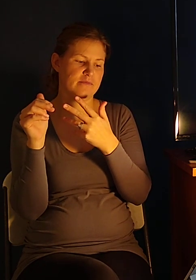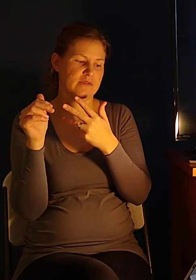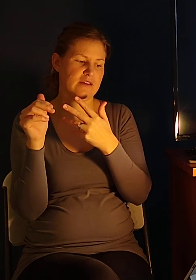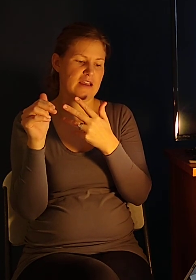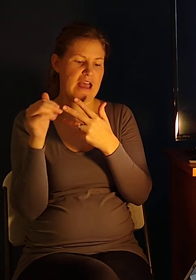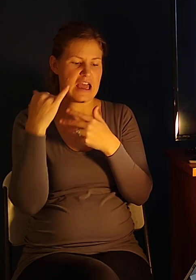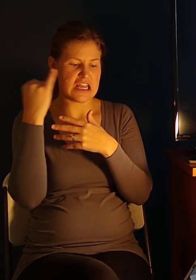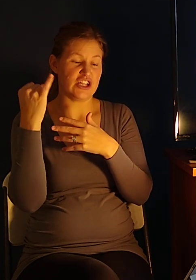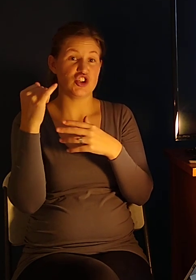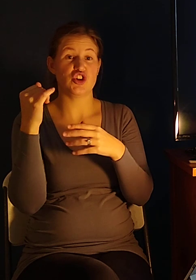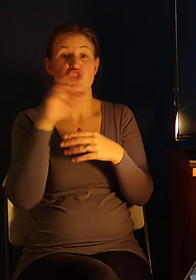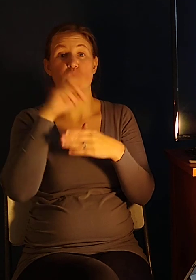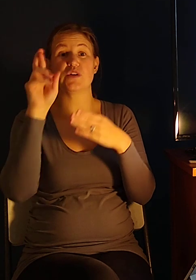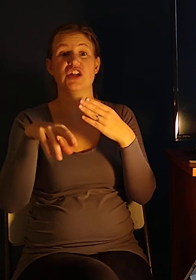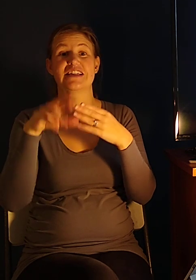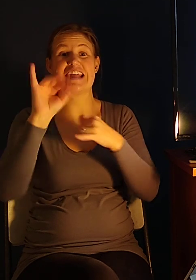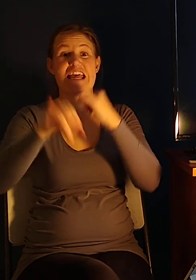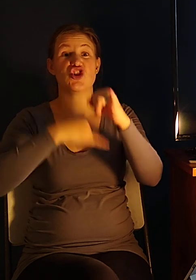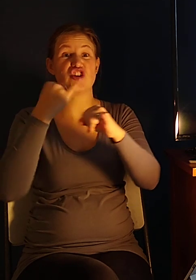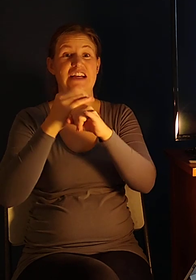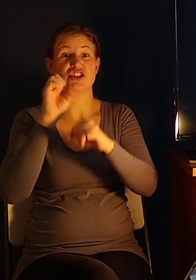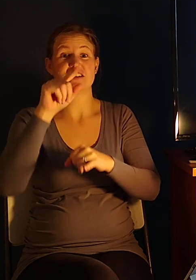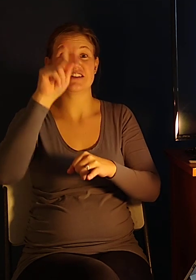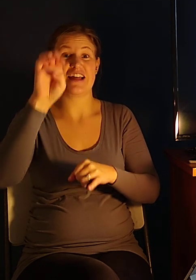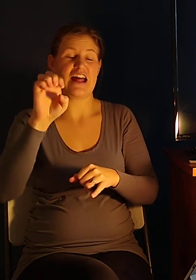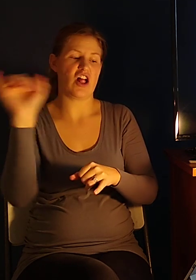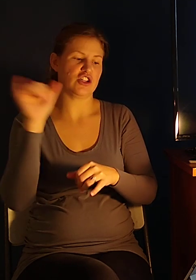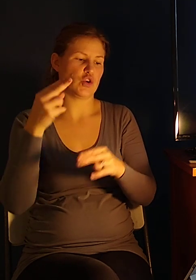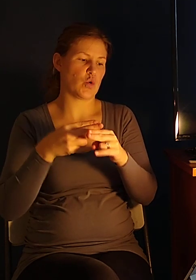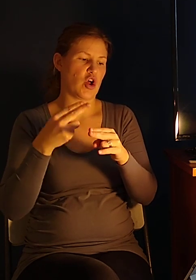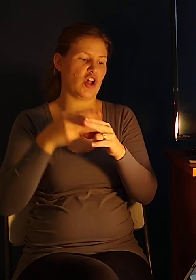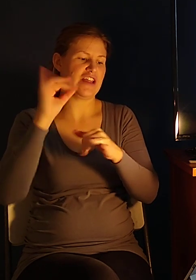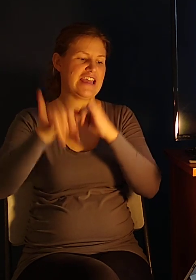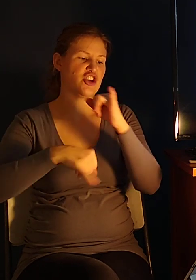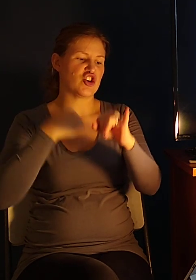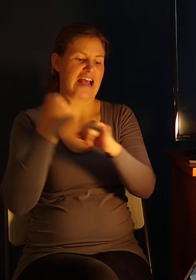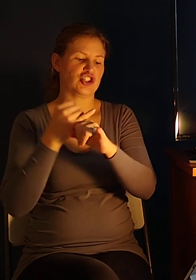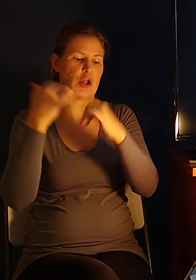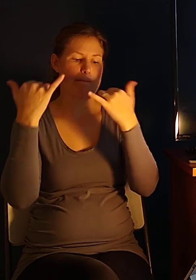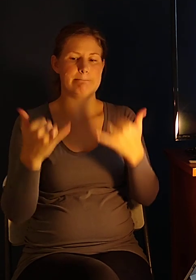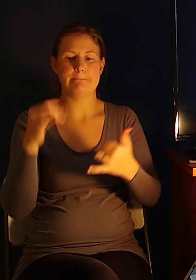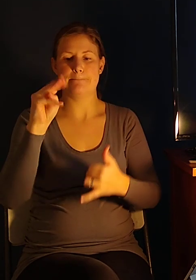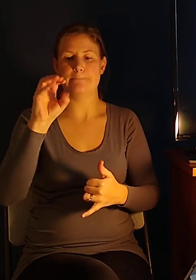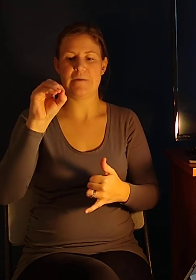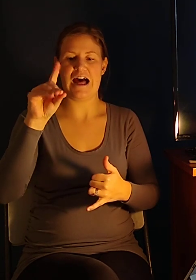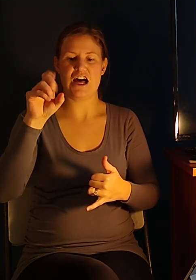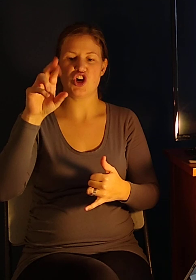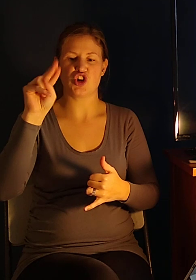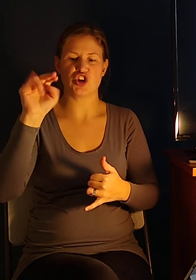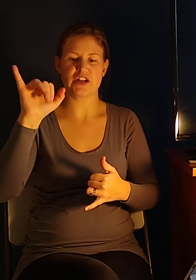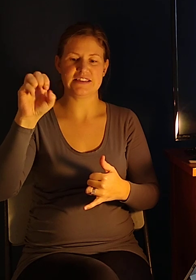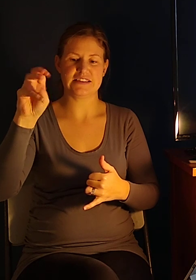resulting international style, also called International Modernism, expresses the function of each